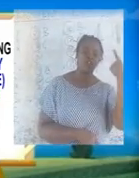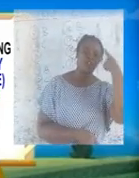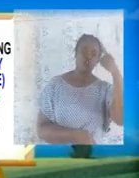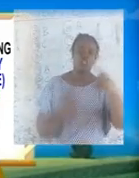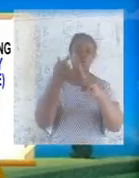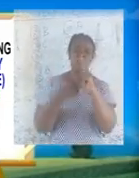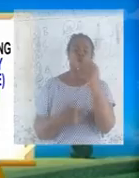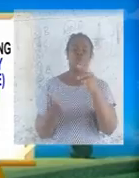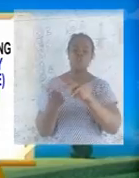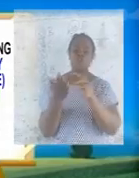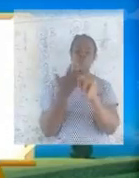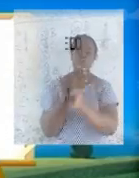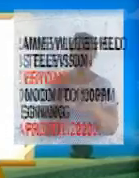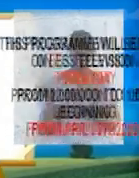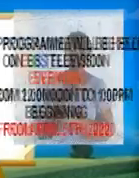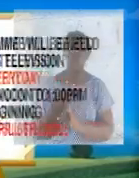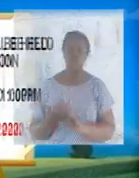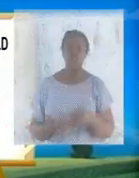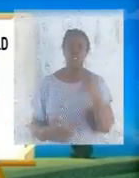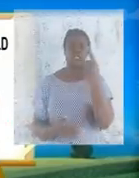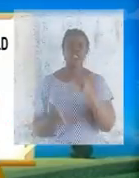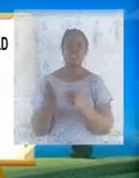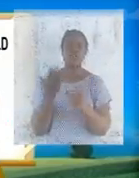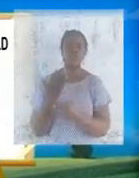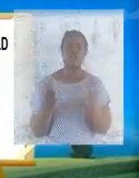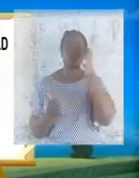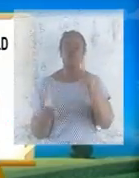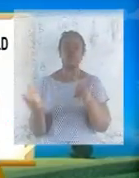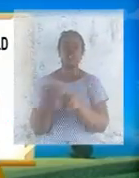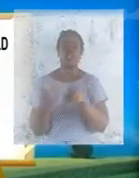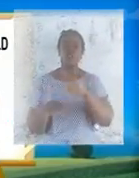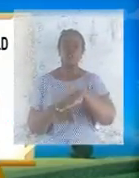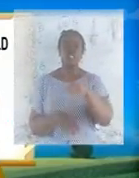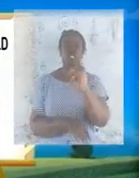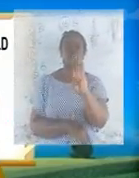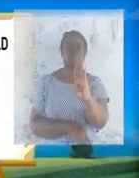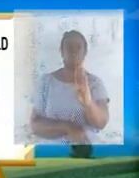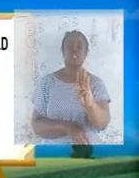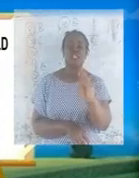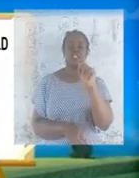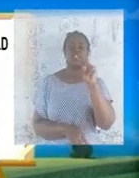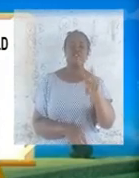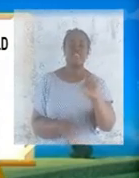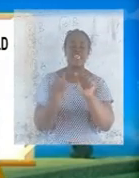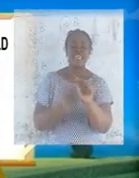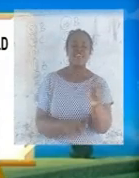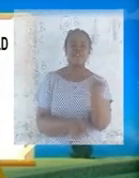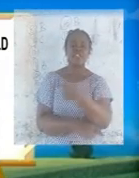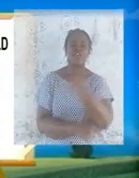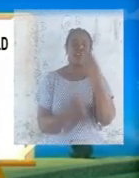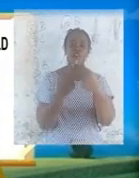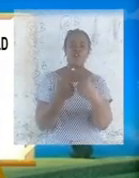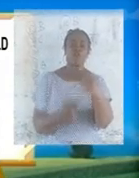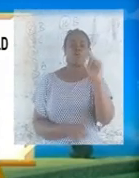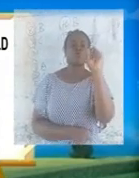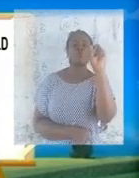the months of May, June, and July. The program will be held on EBS television every day from 12